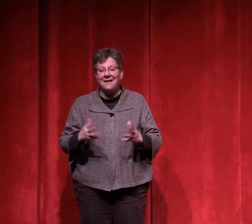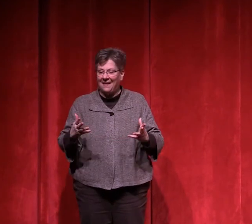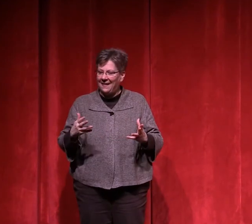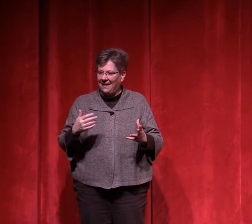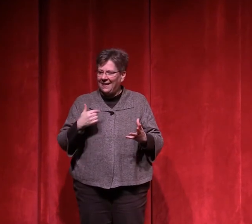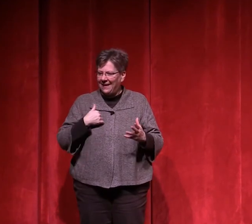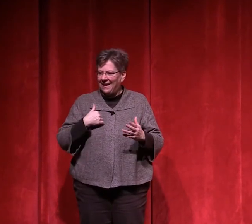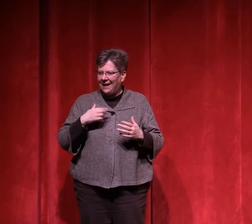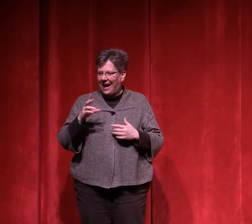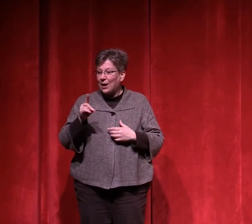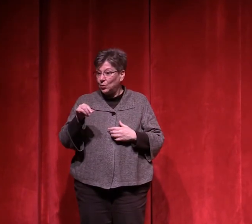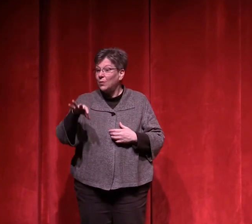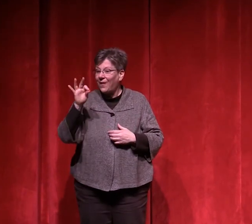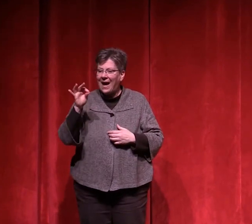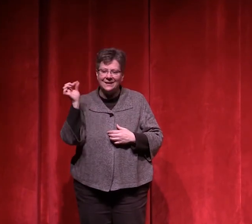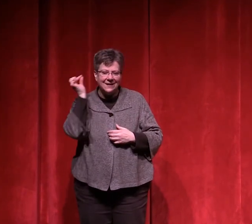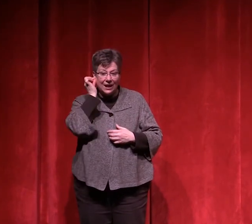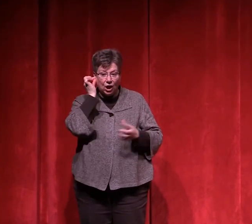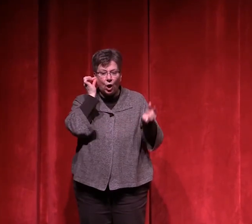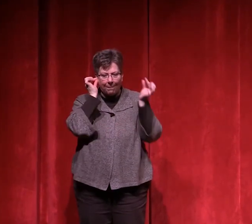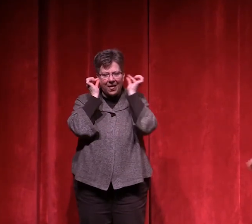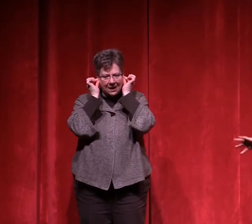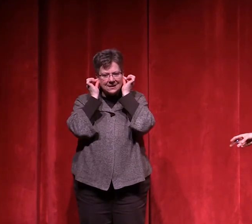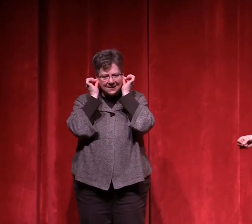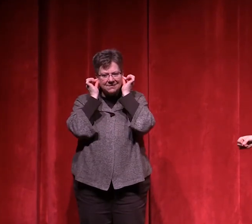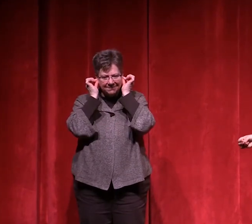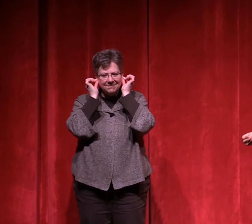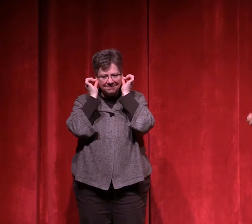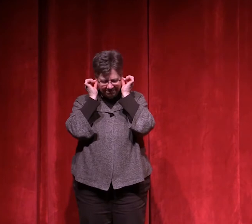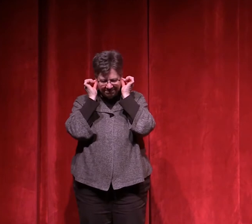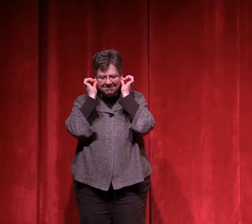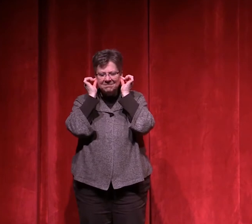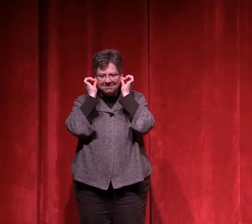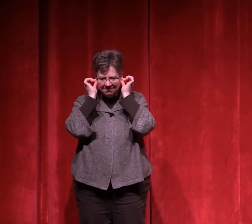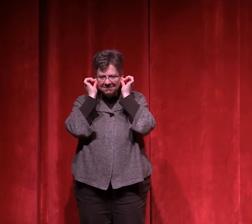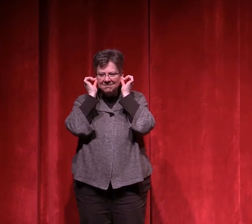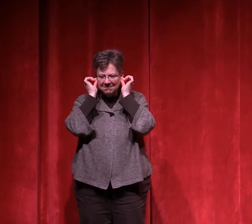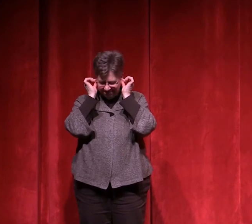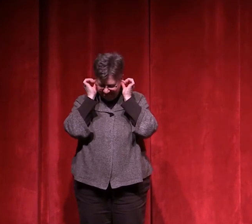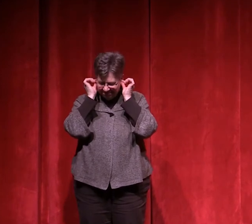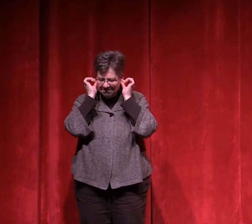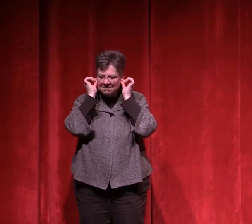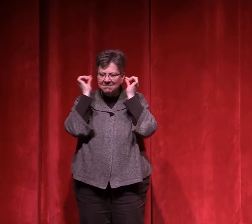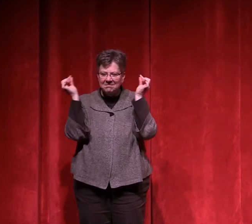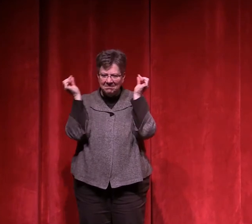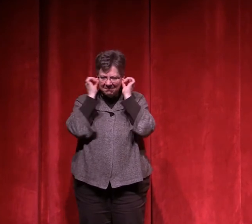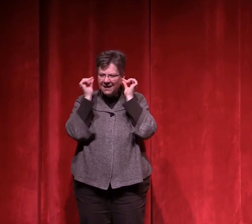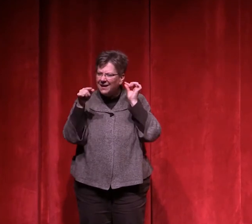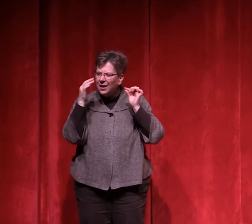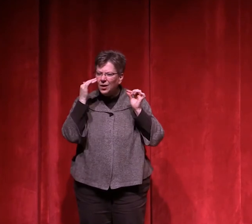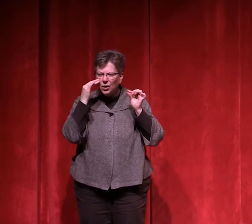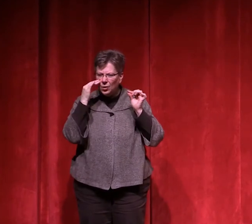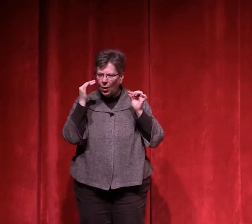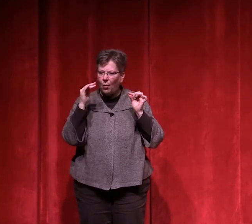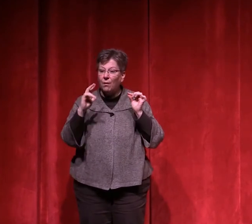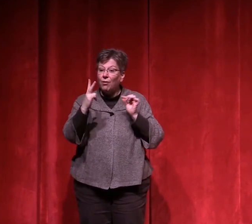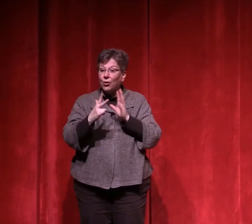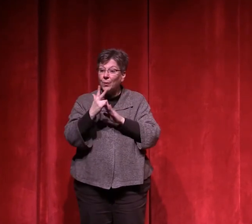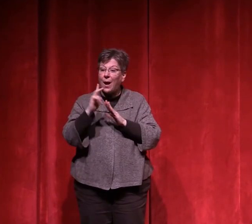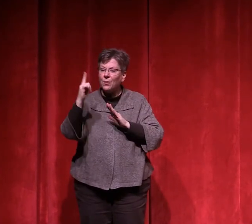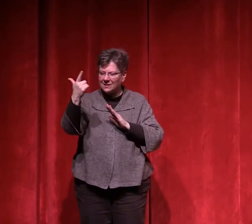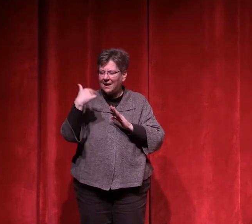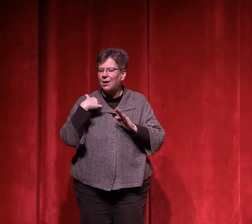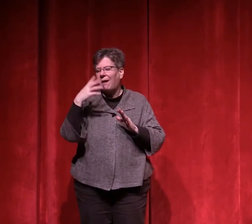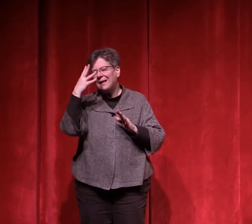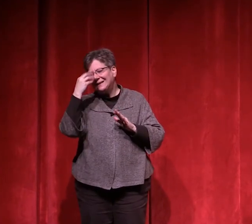I do find some earplugs. I'm not playing. I get some cheap dime store earplugs, and, you know, like 3 hours later, I fall